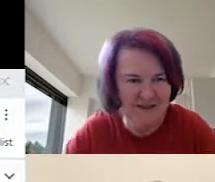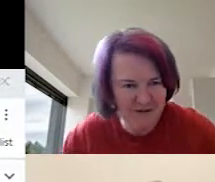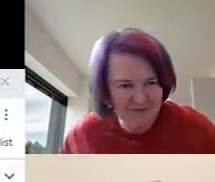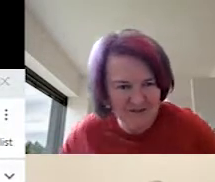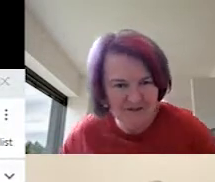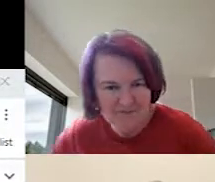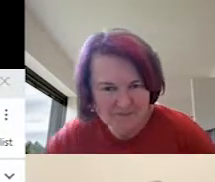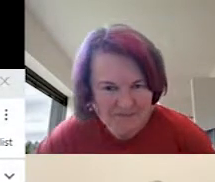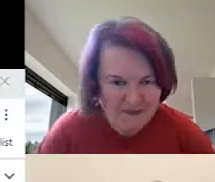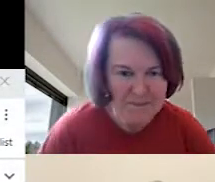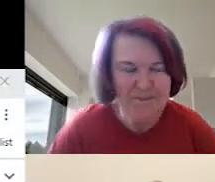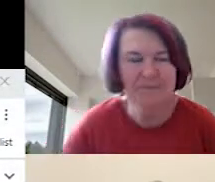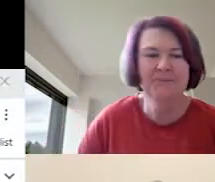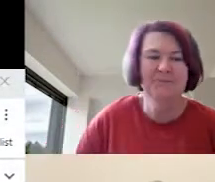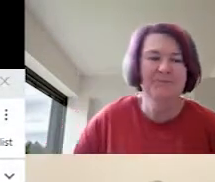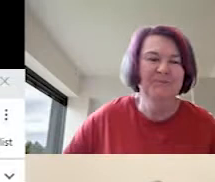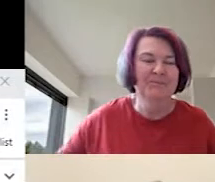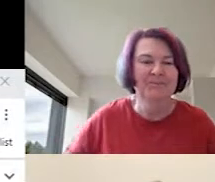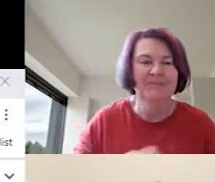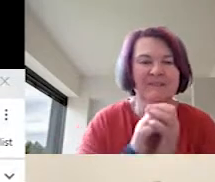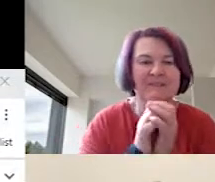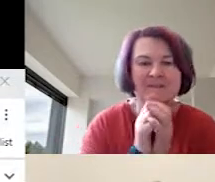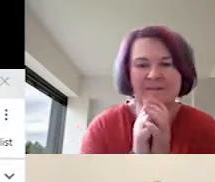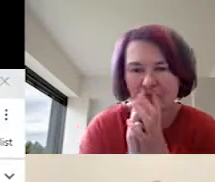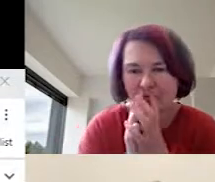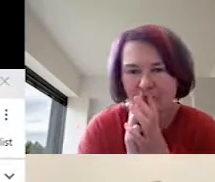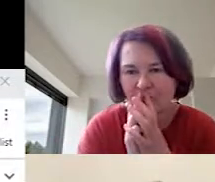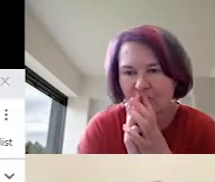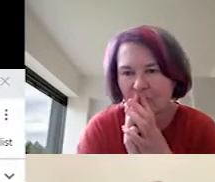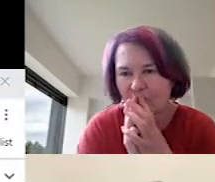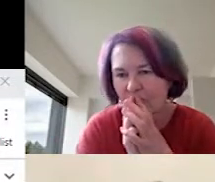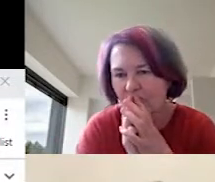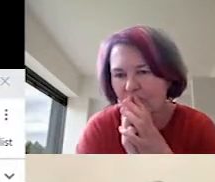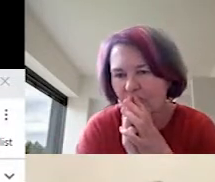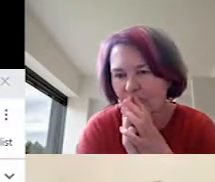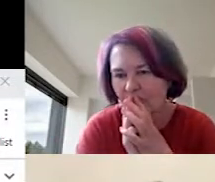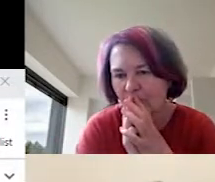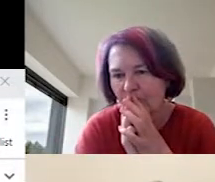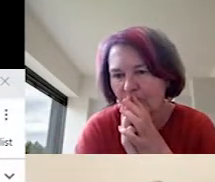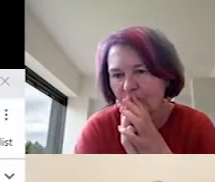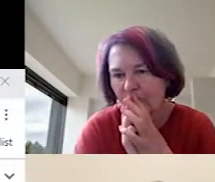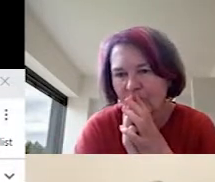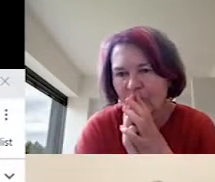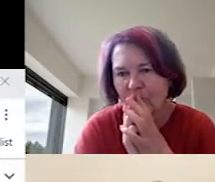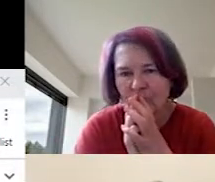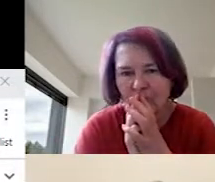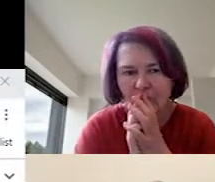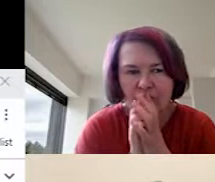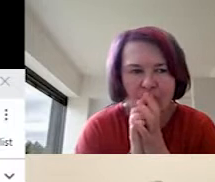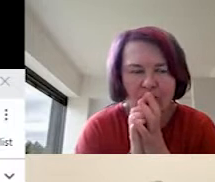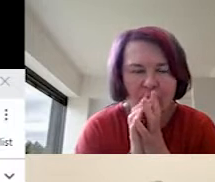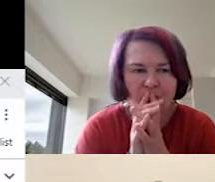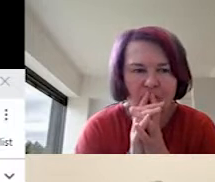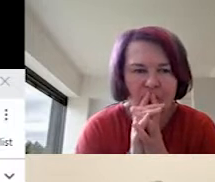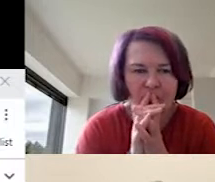Cool. You can see my screen. Yep. Awesome. I'm not going to go into presenter mode just yet. So you'll